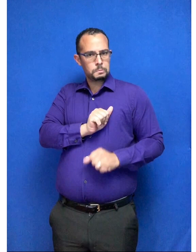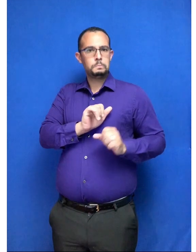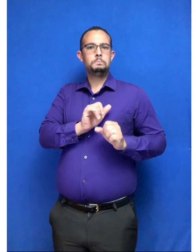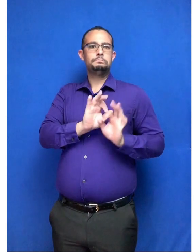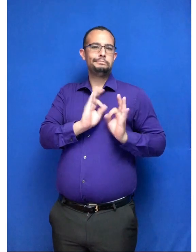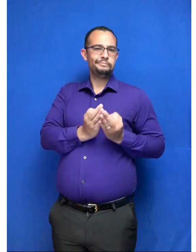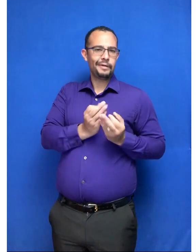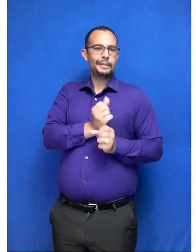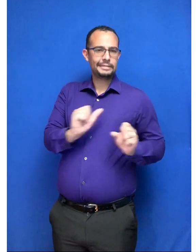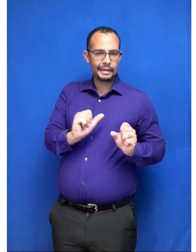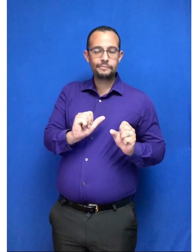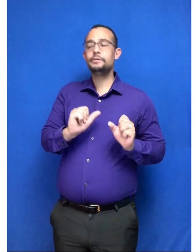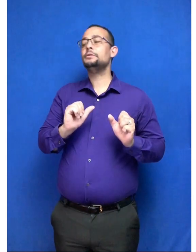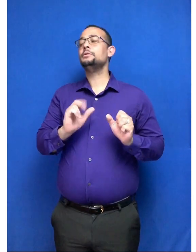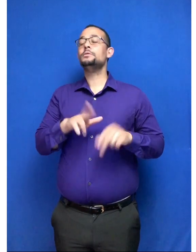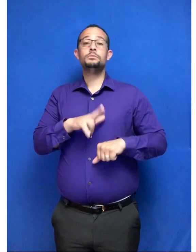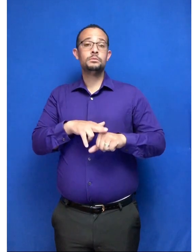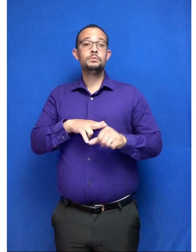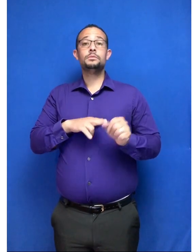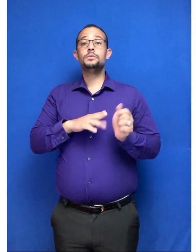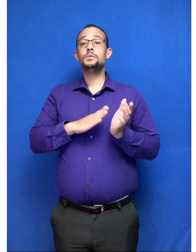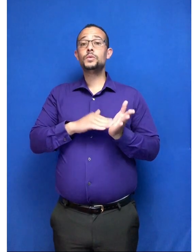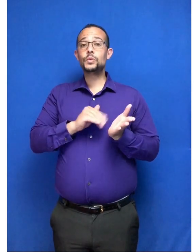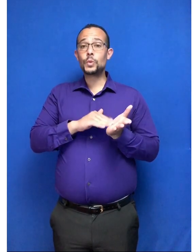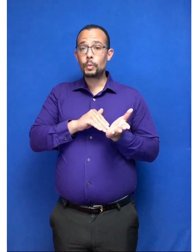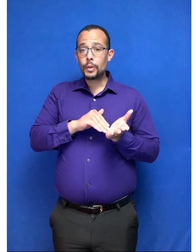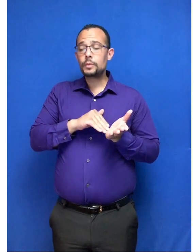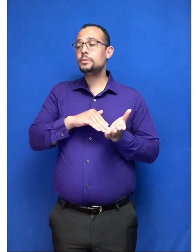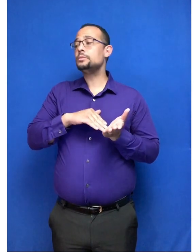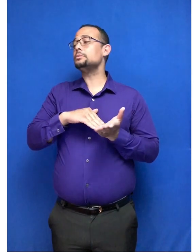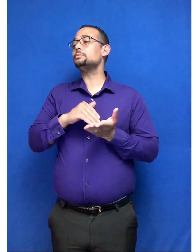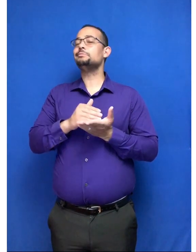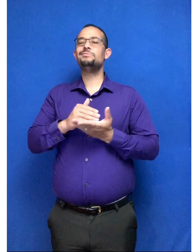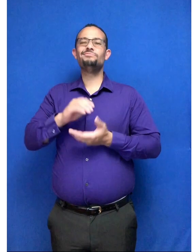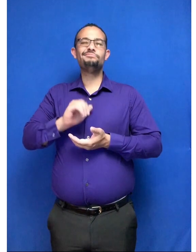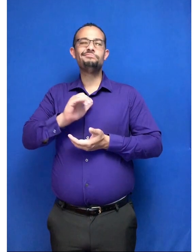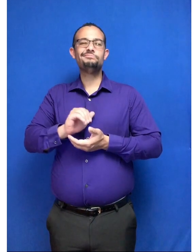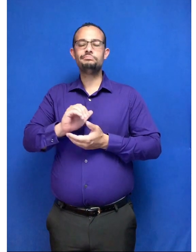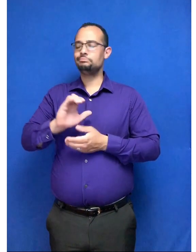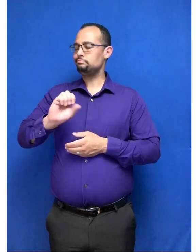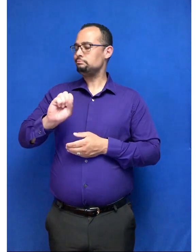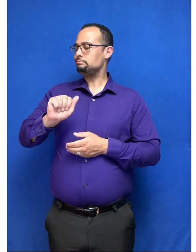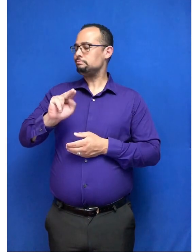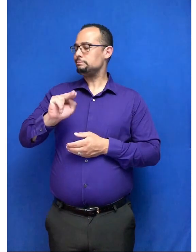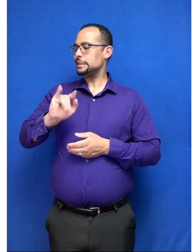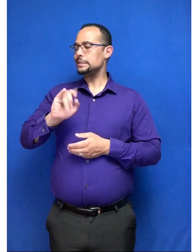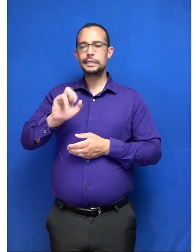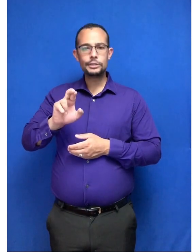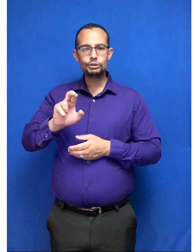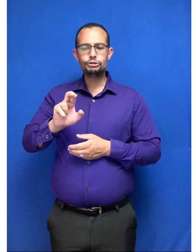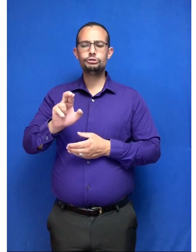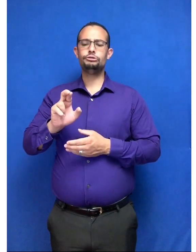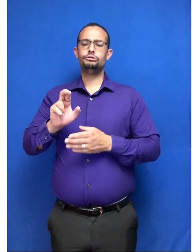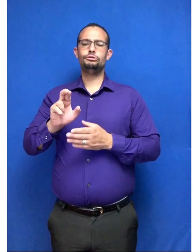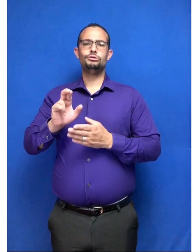safe. It would be good to bring soap, hand sanitizer, disinfecting wipes, general